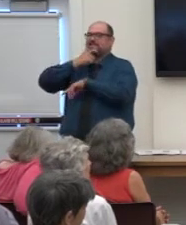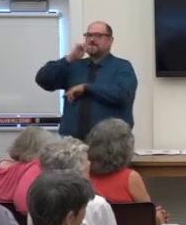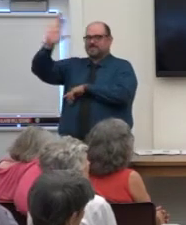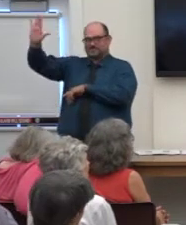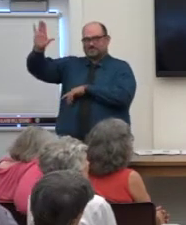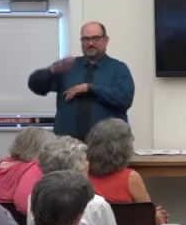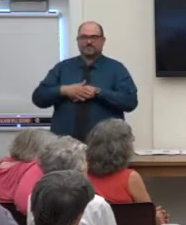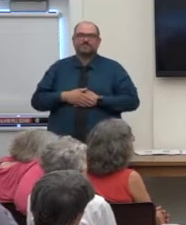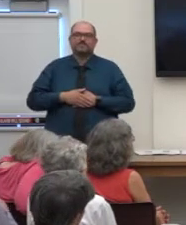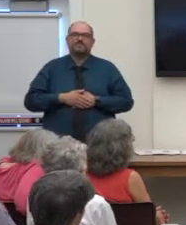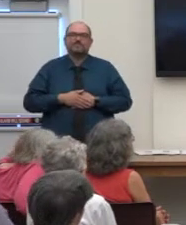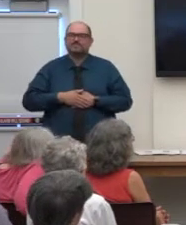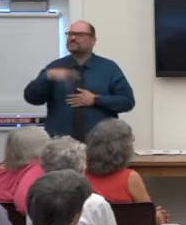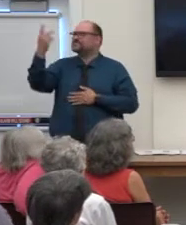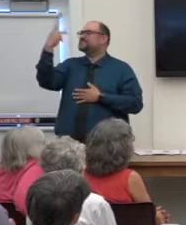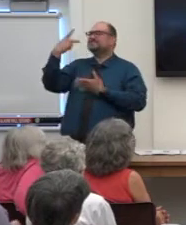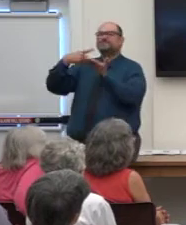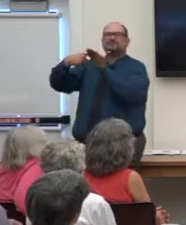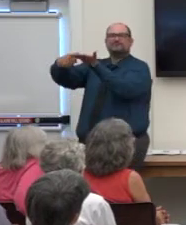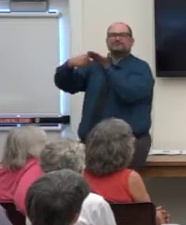found